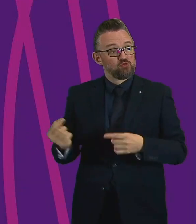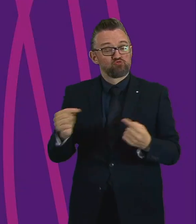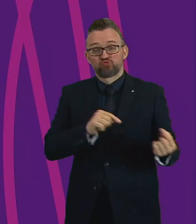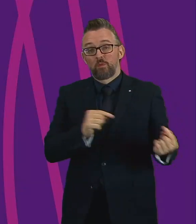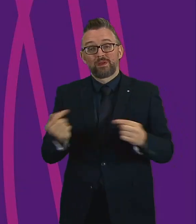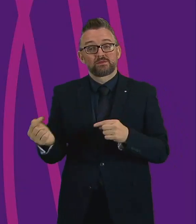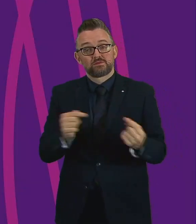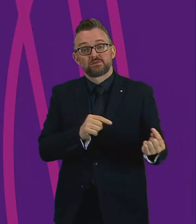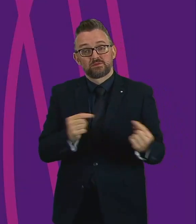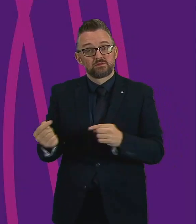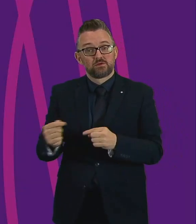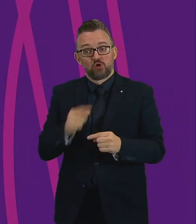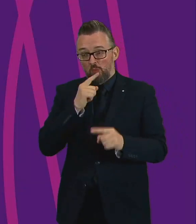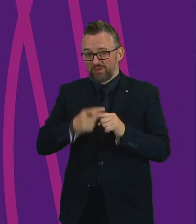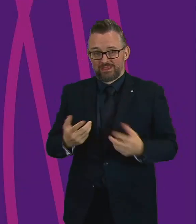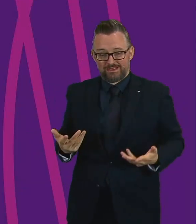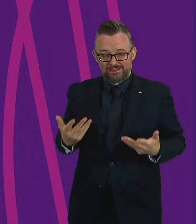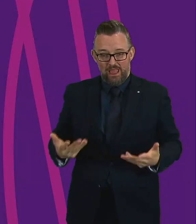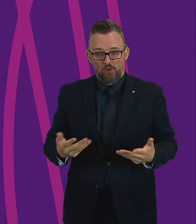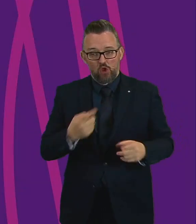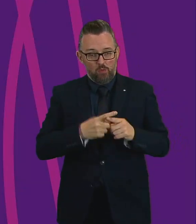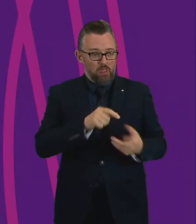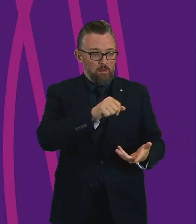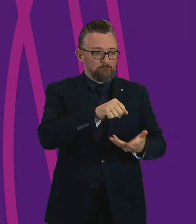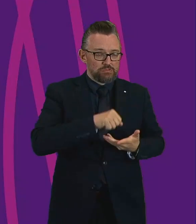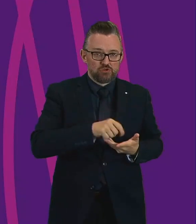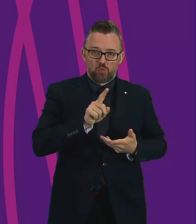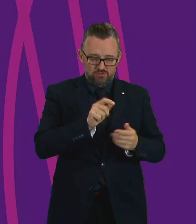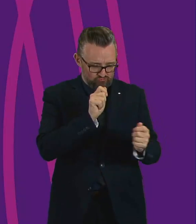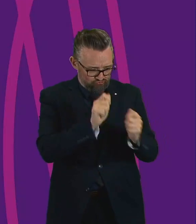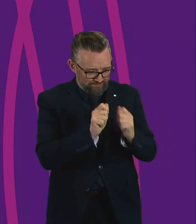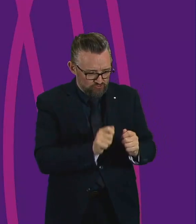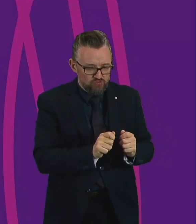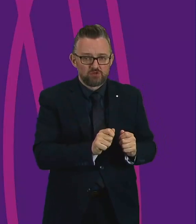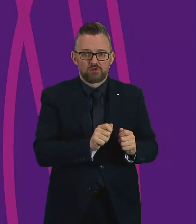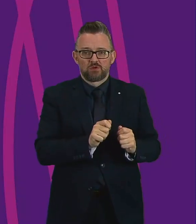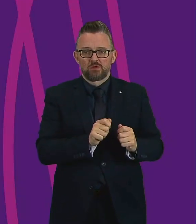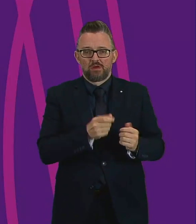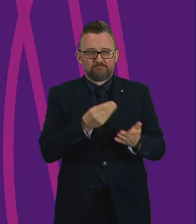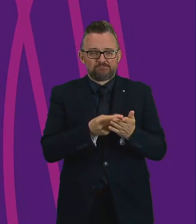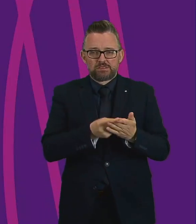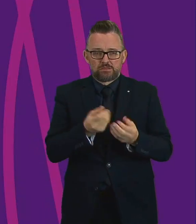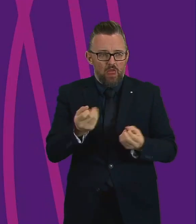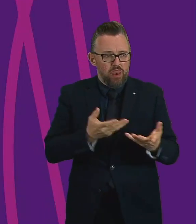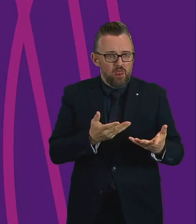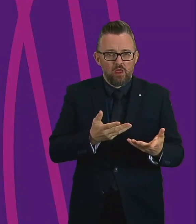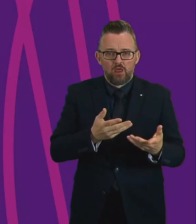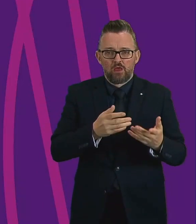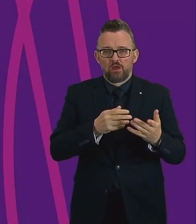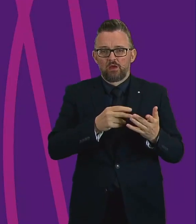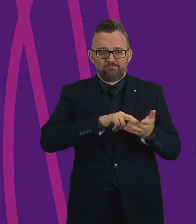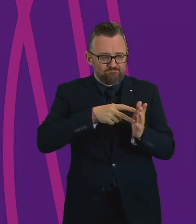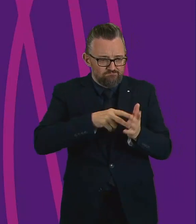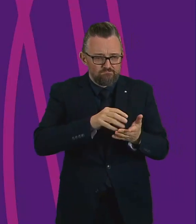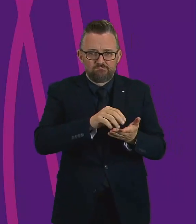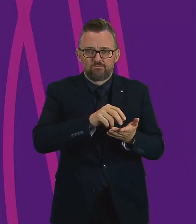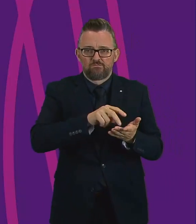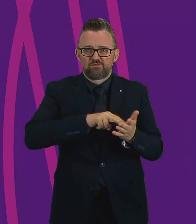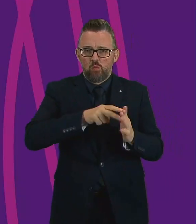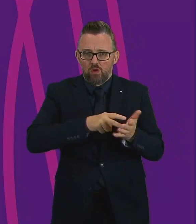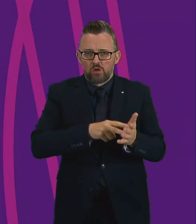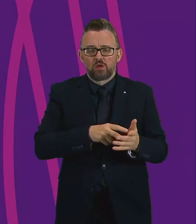is about the here and now. It's about the budget, its revisions, the fiscal framework, all of which impacts on every aspect